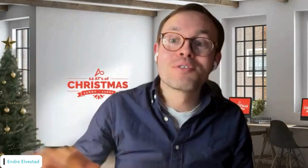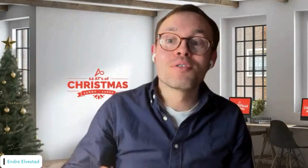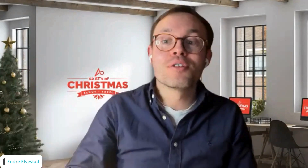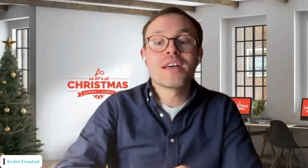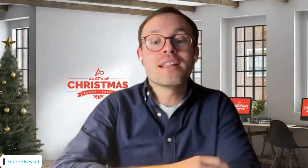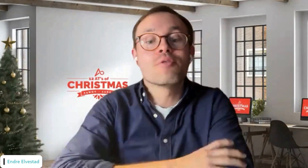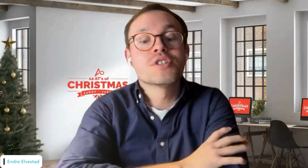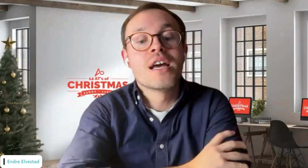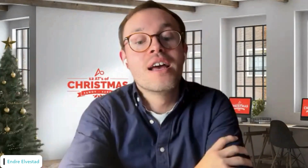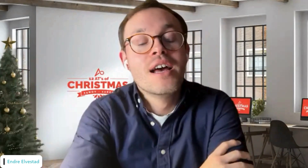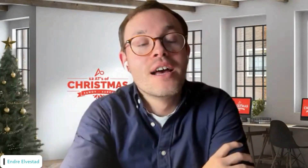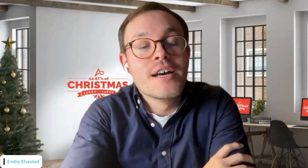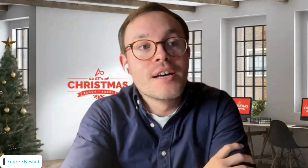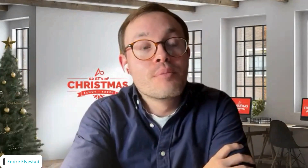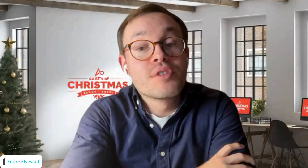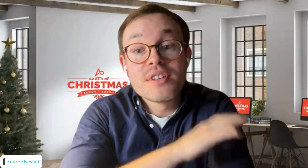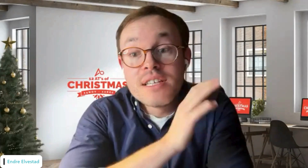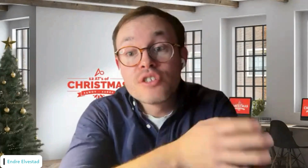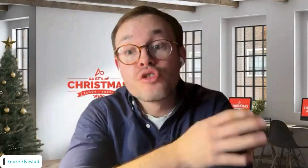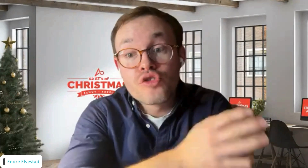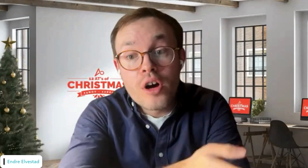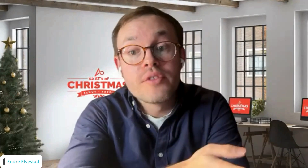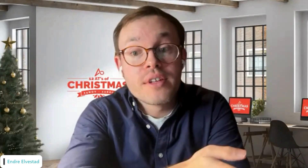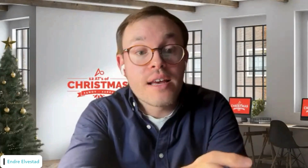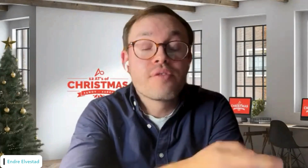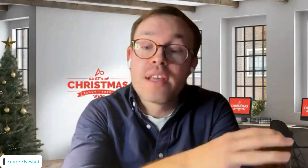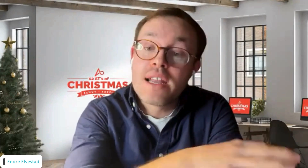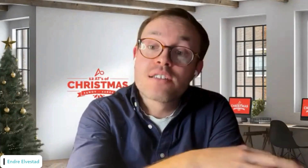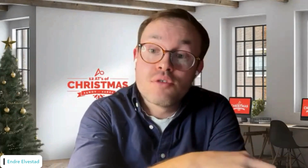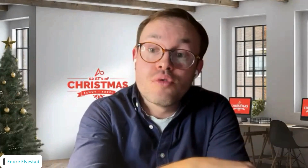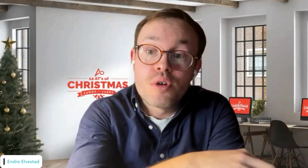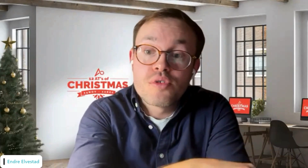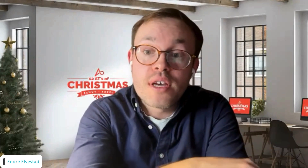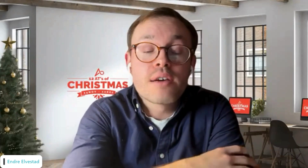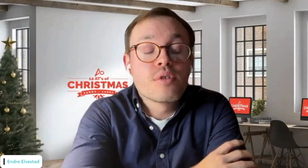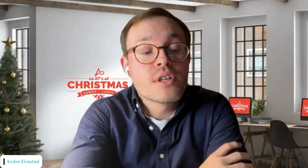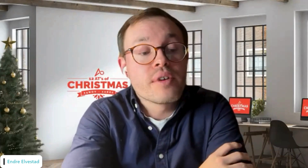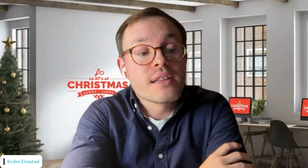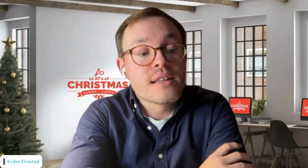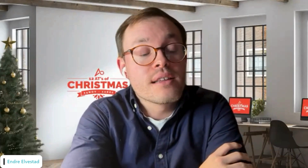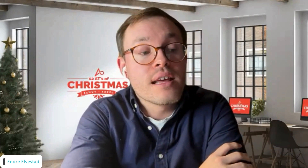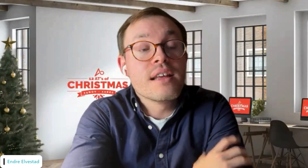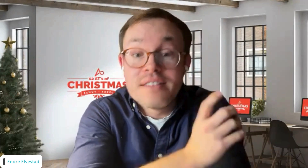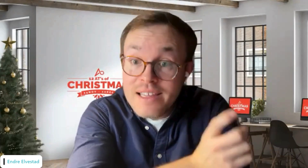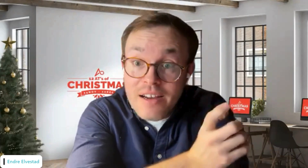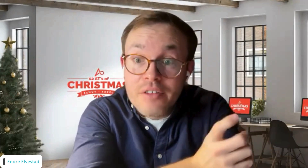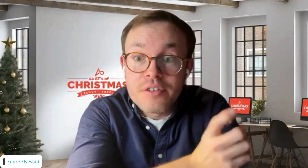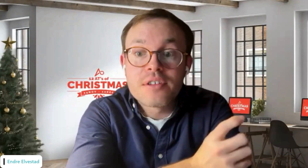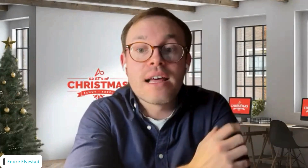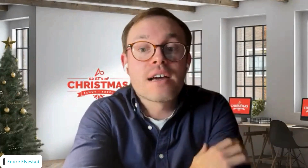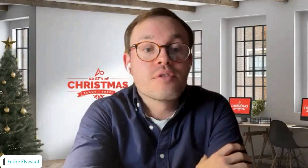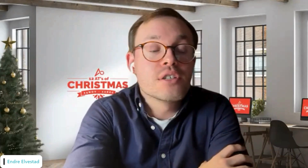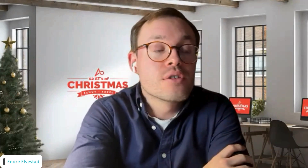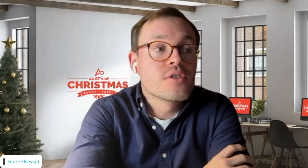learn sign language, but the teachers of the deaf that actually do know sign language, I think that, and there is a lack of teachers, and I